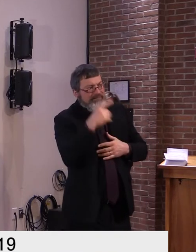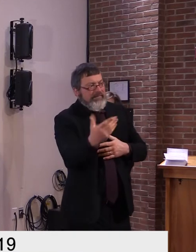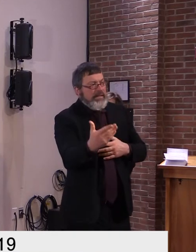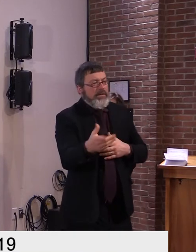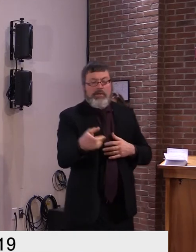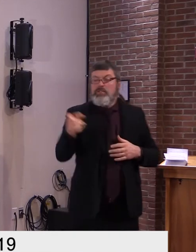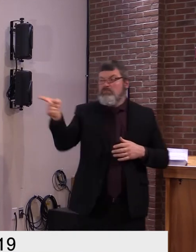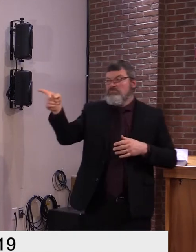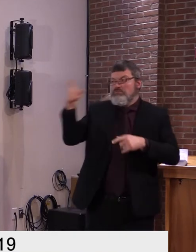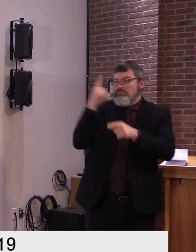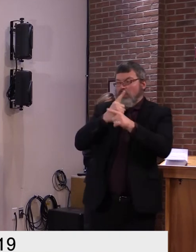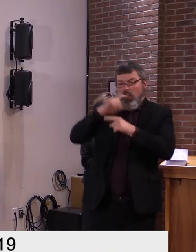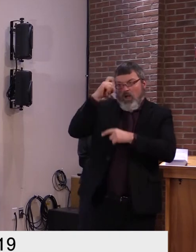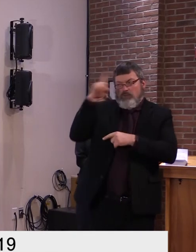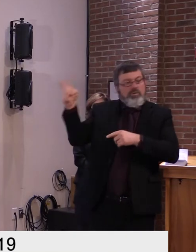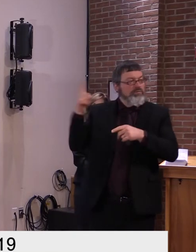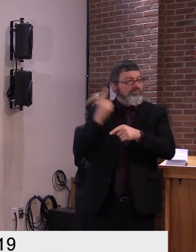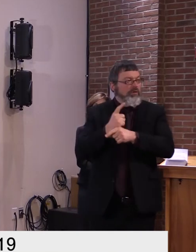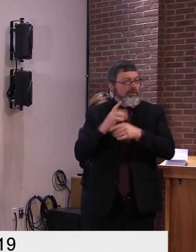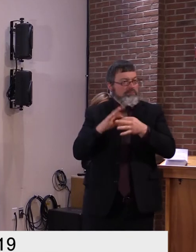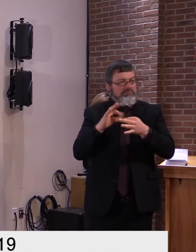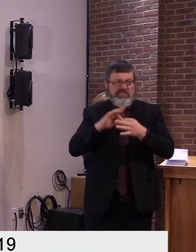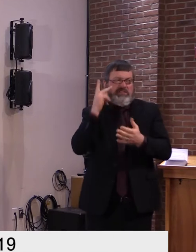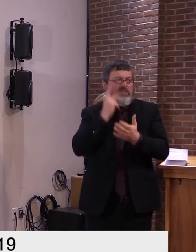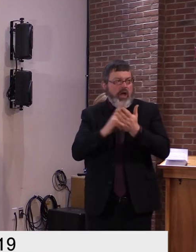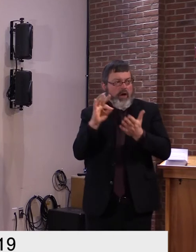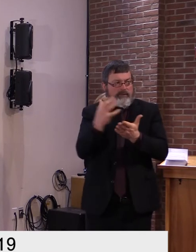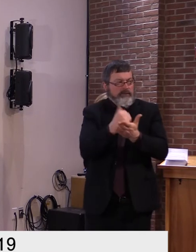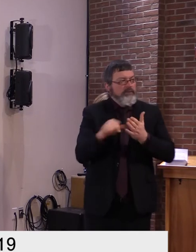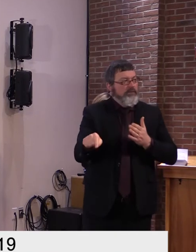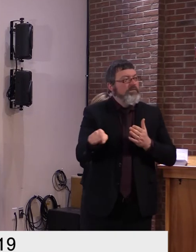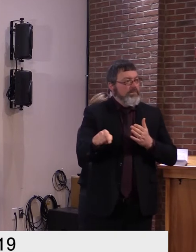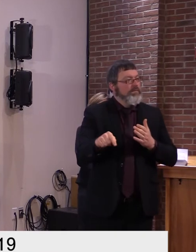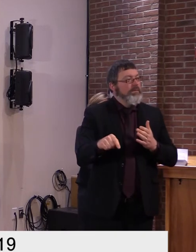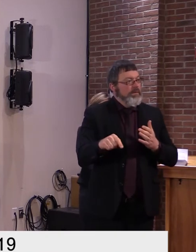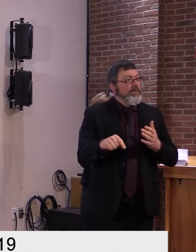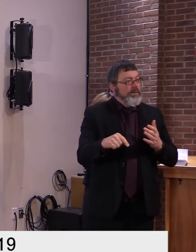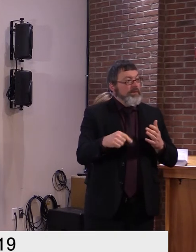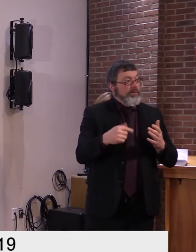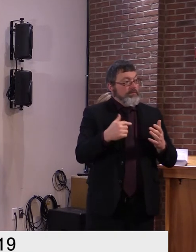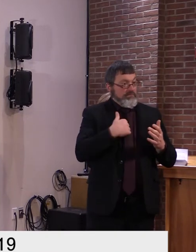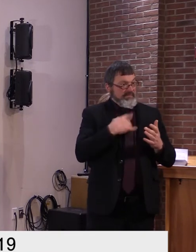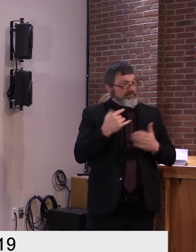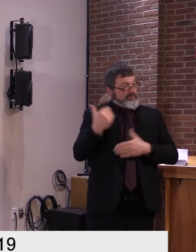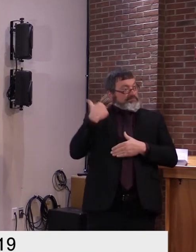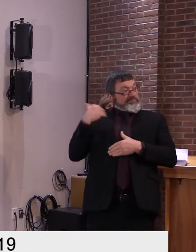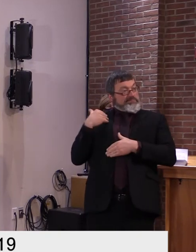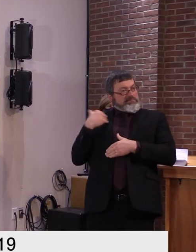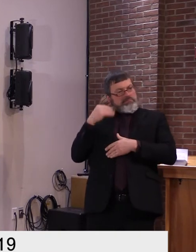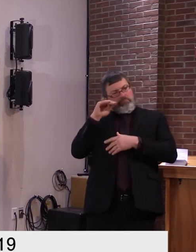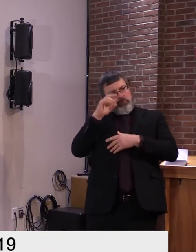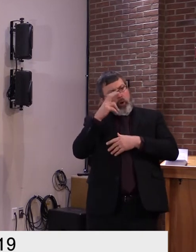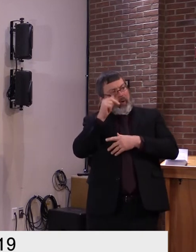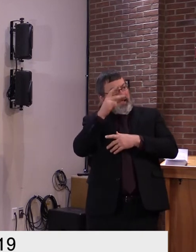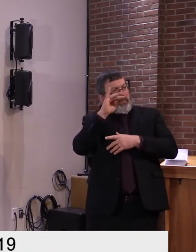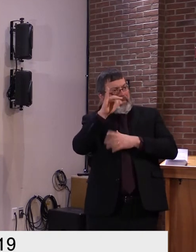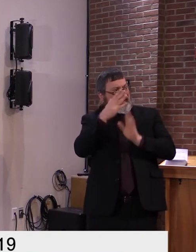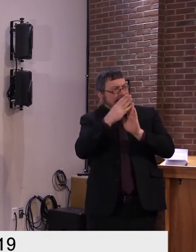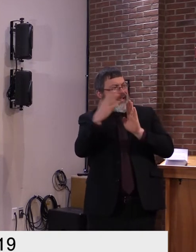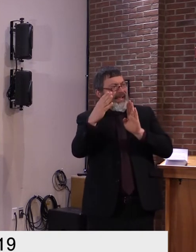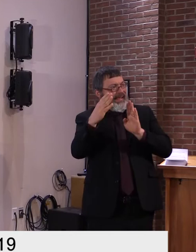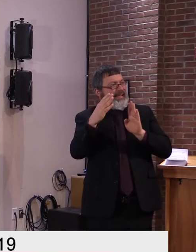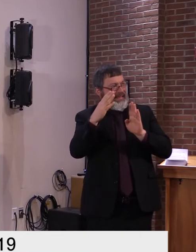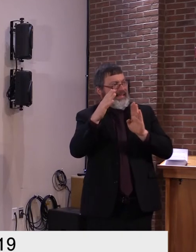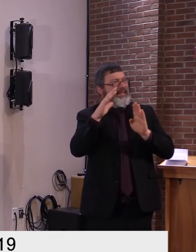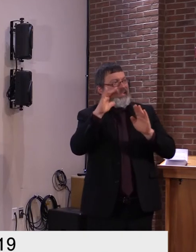first point, is it looks rosy, but recall we're starting at a place nearly 300 million below where we